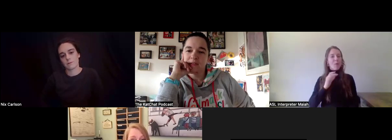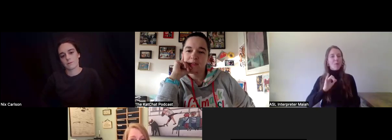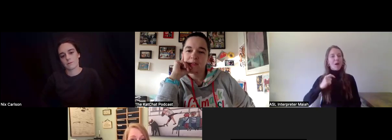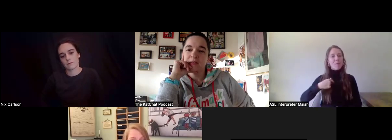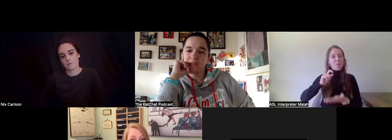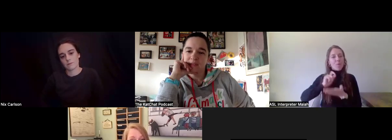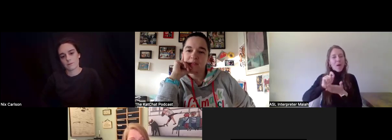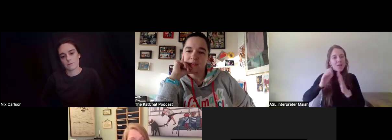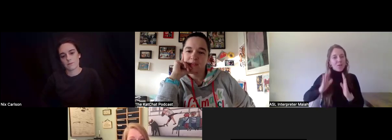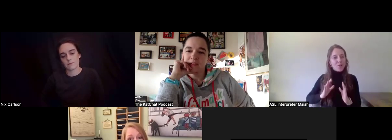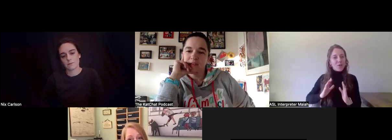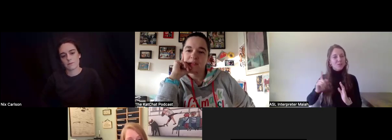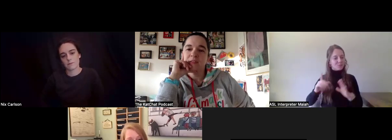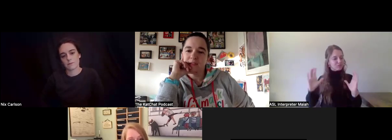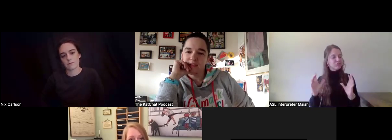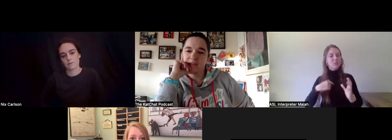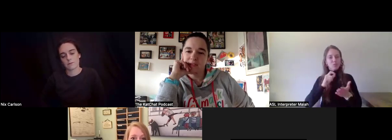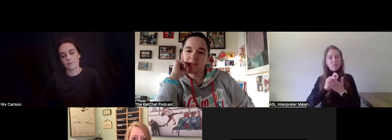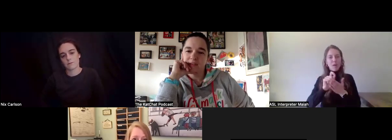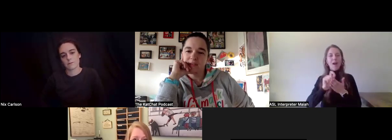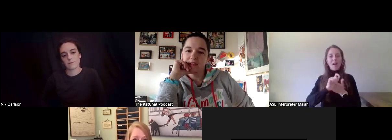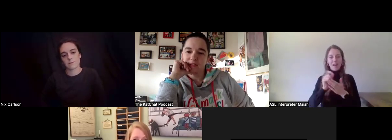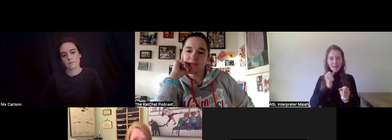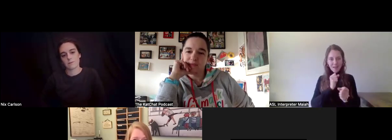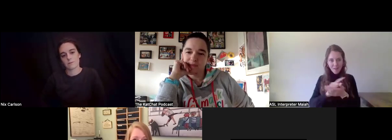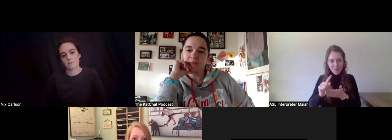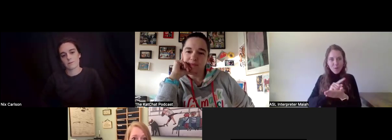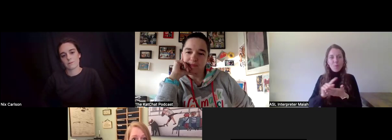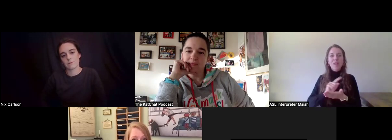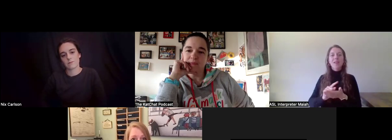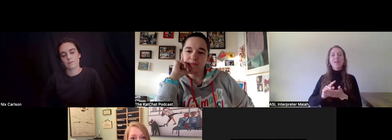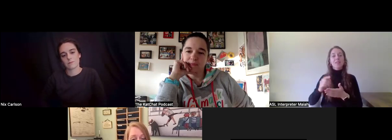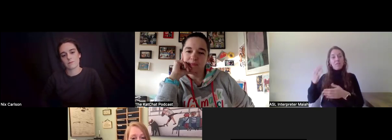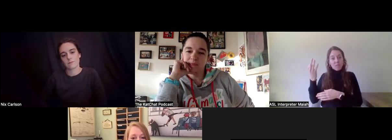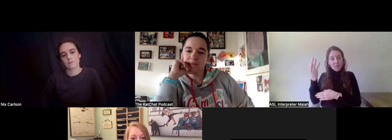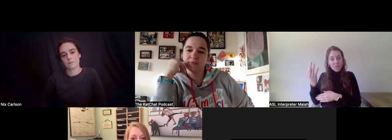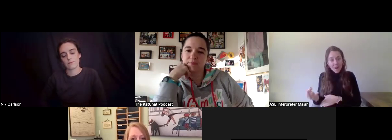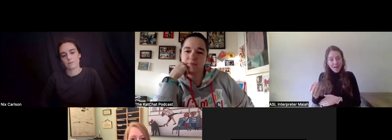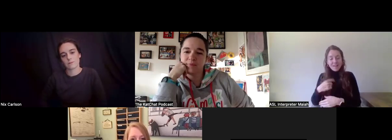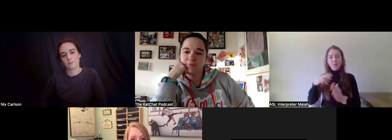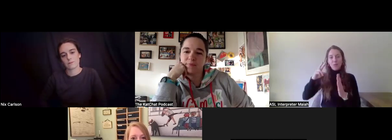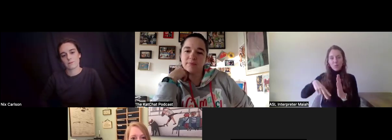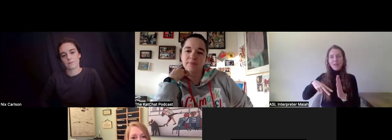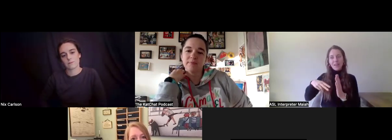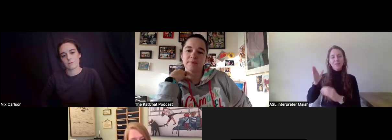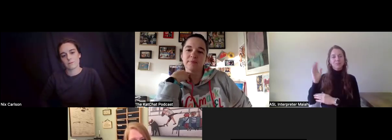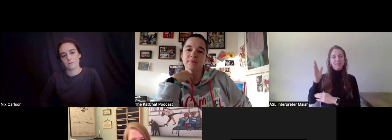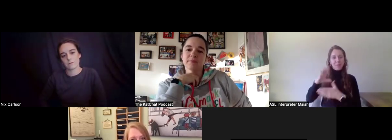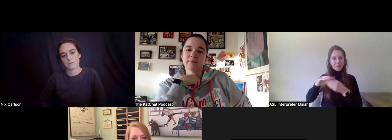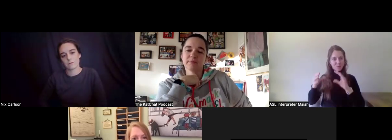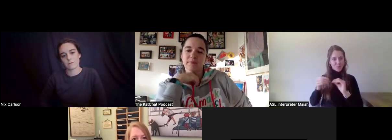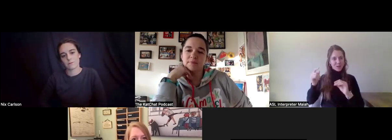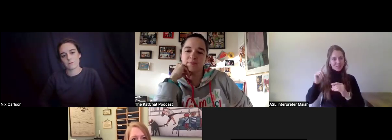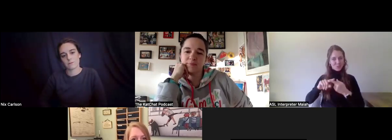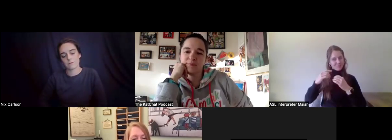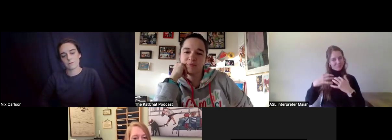a story every week. And then on Fridays, I would read it to my class. And I give him a lot of credit for,